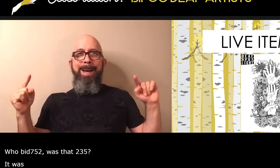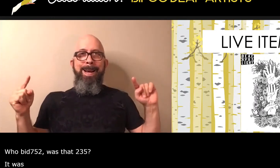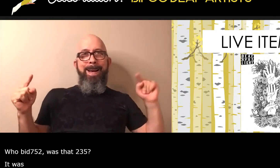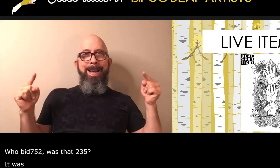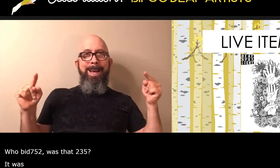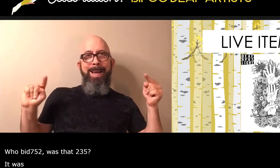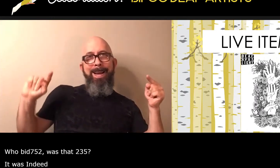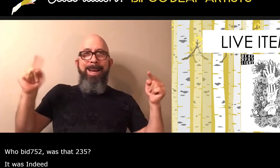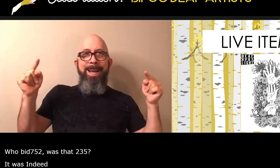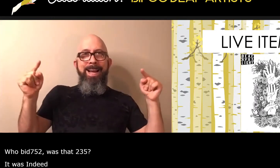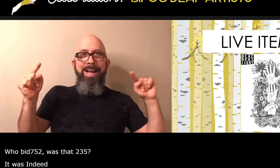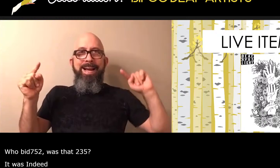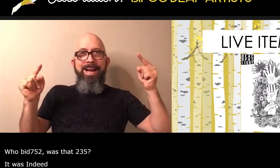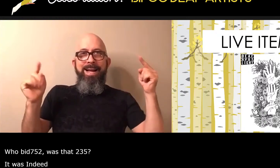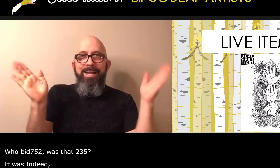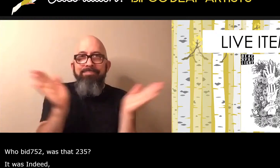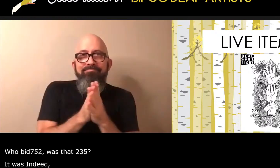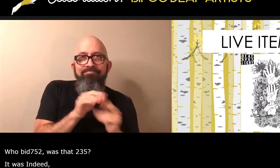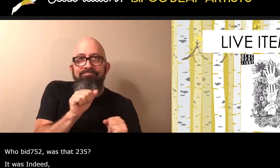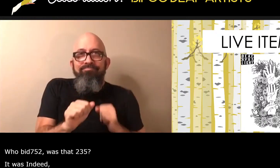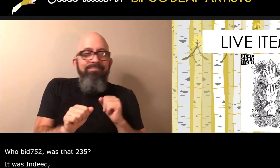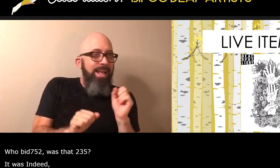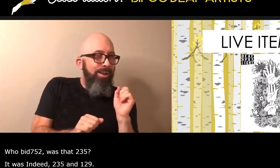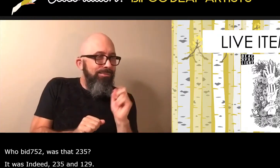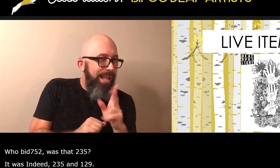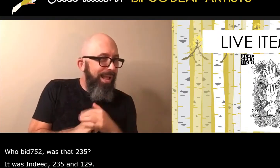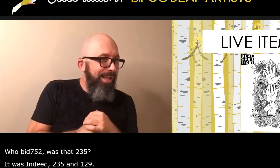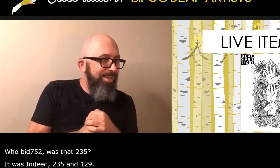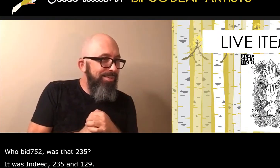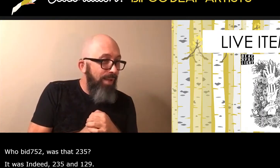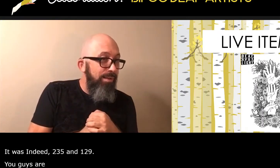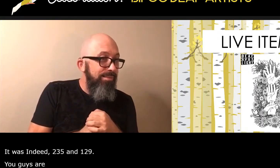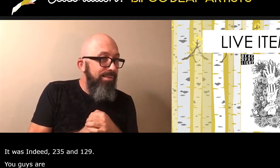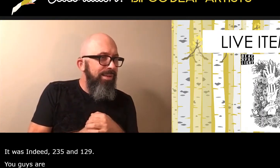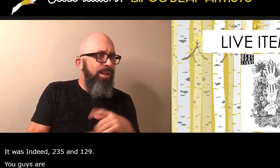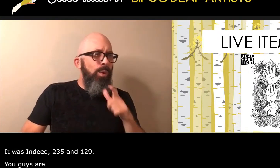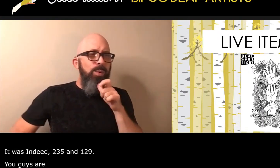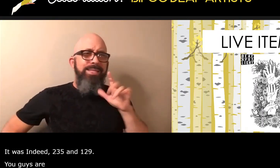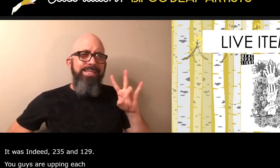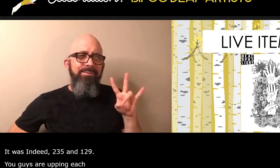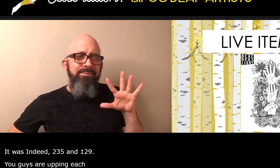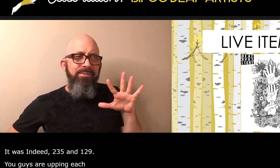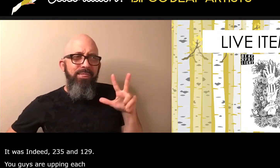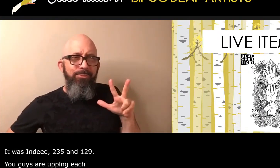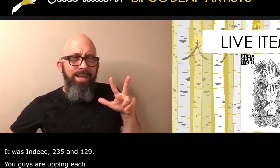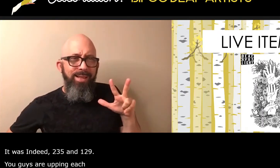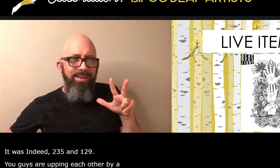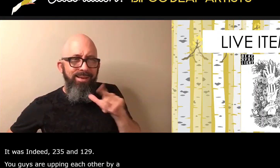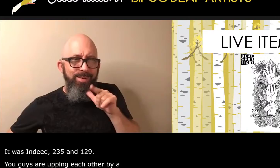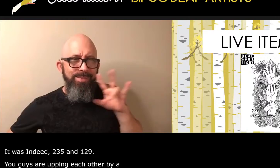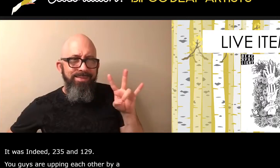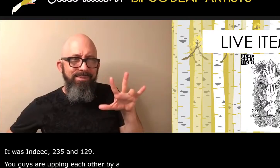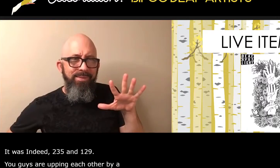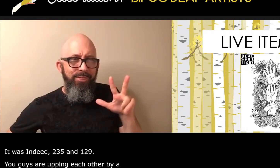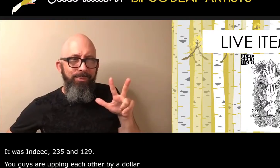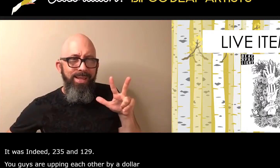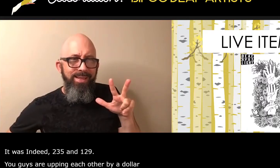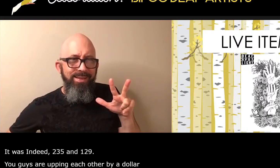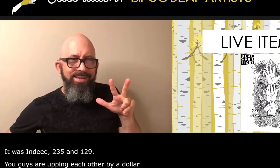And 129. You guys are upping each other by $1. Let's keep it going. Oh, look at this. Who